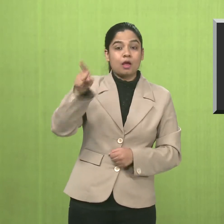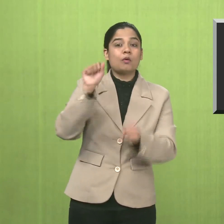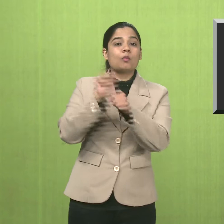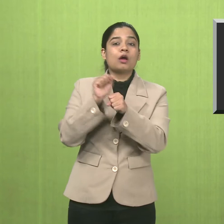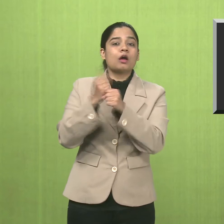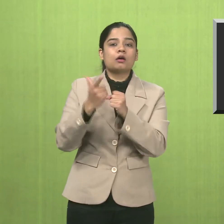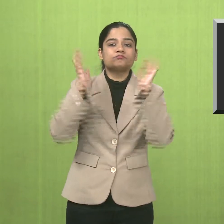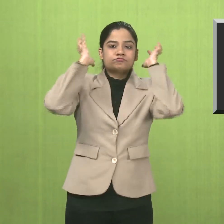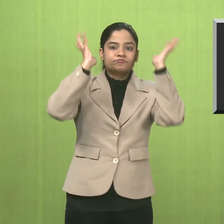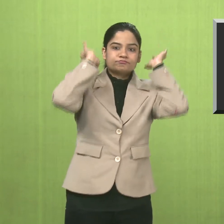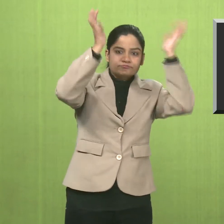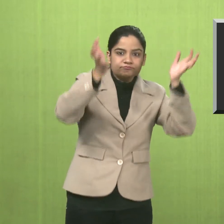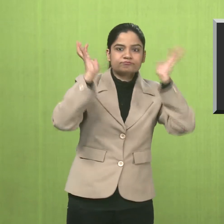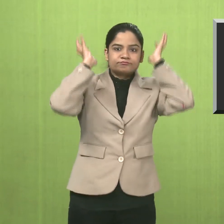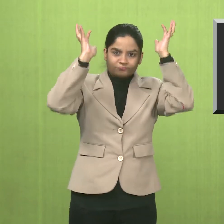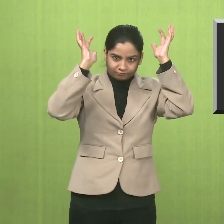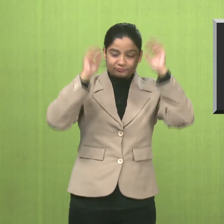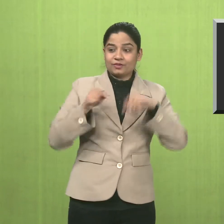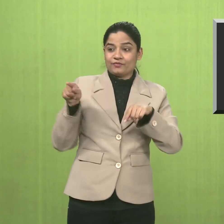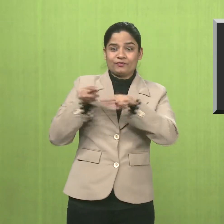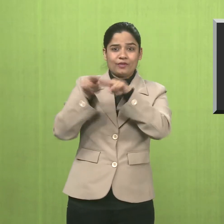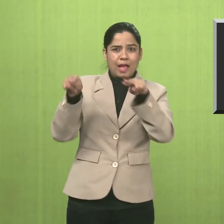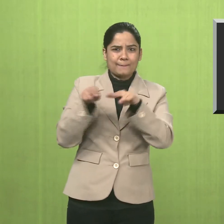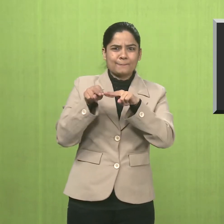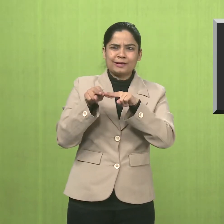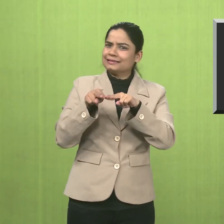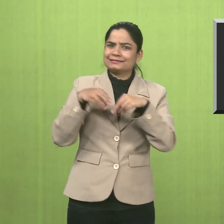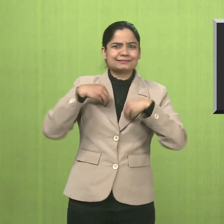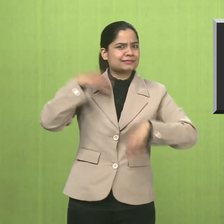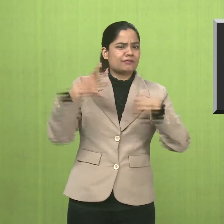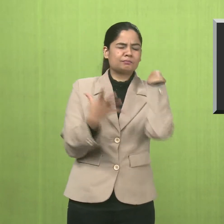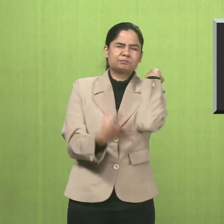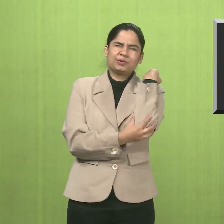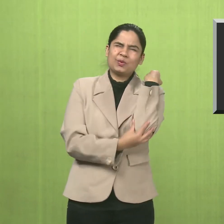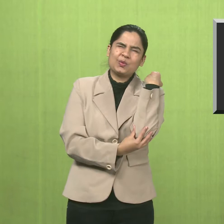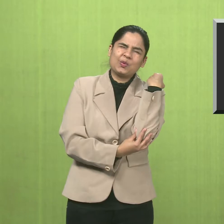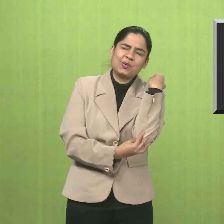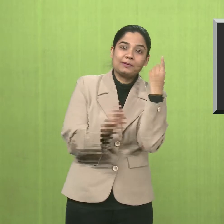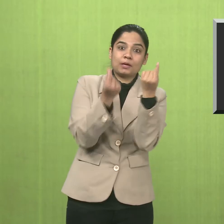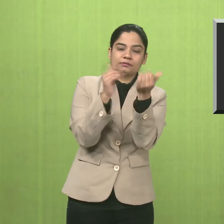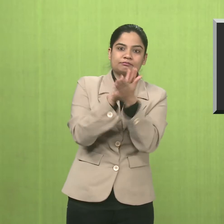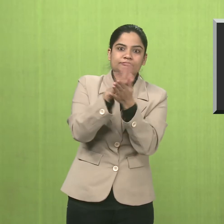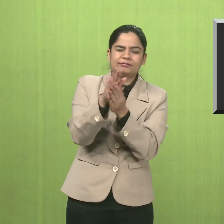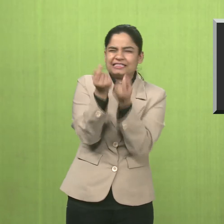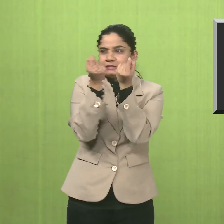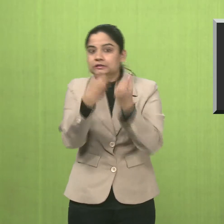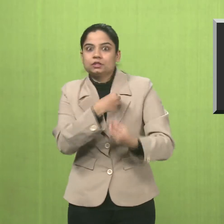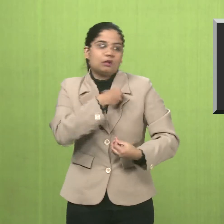the oldest, she has to take care of the family. Her family works at a construction site and they are